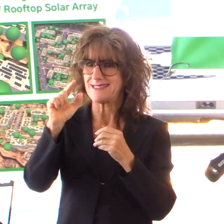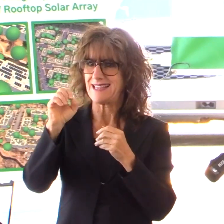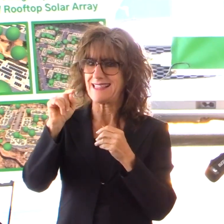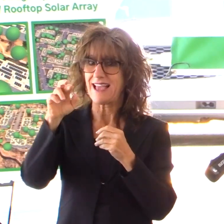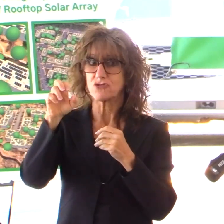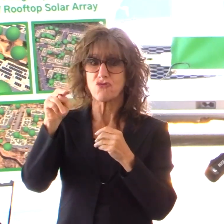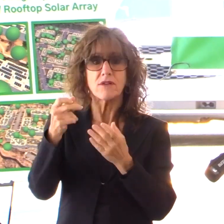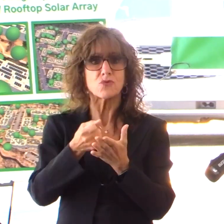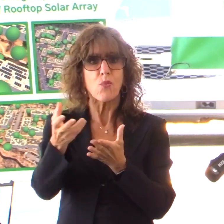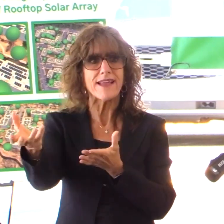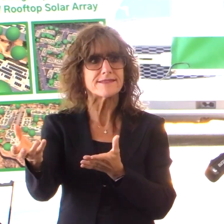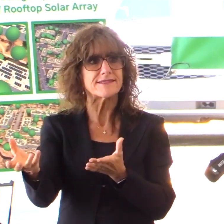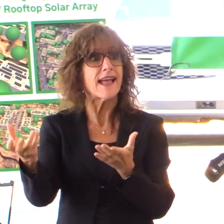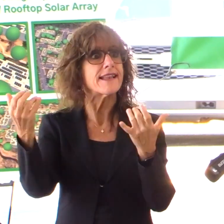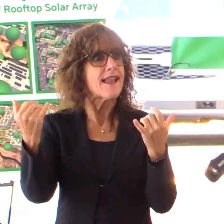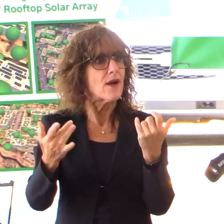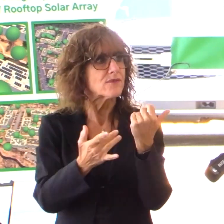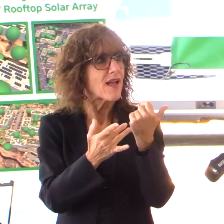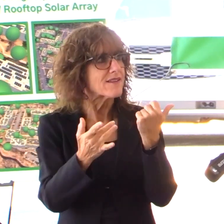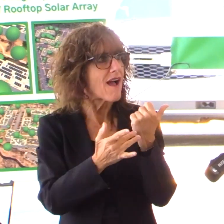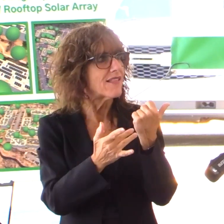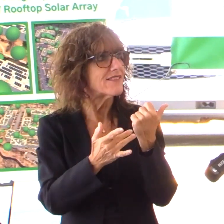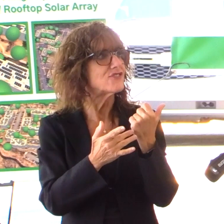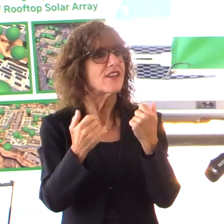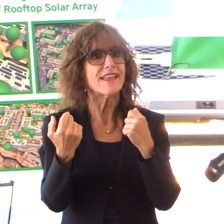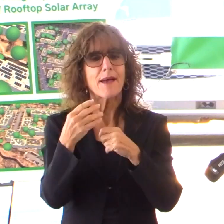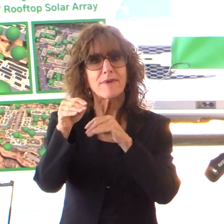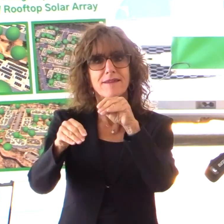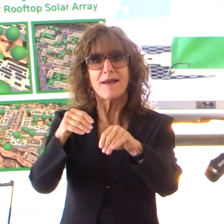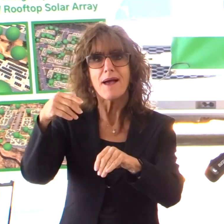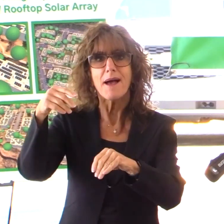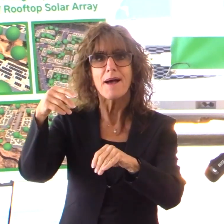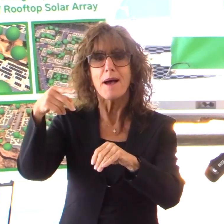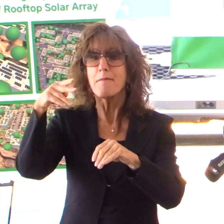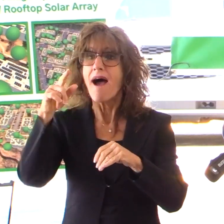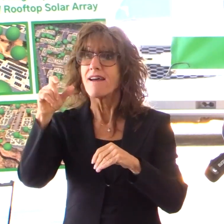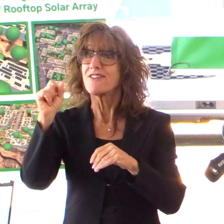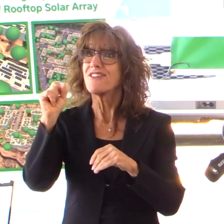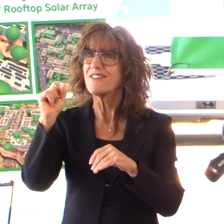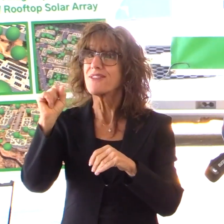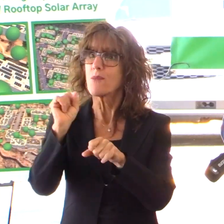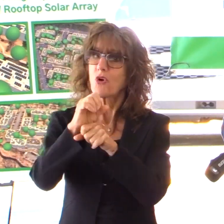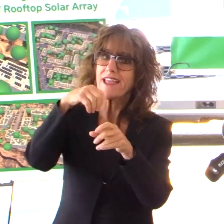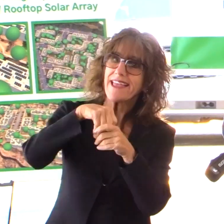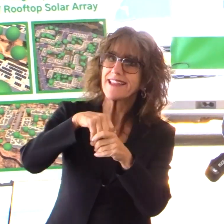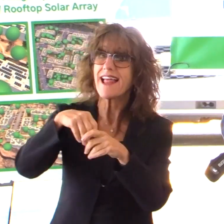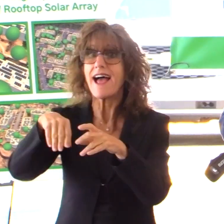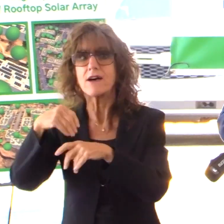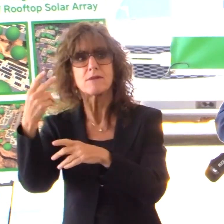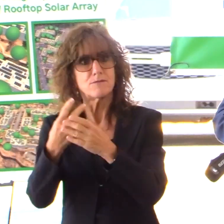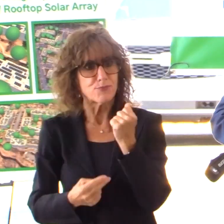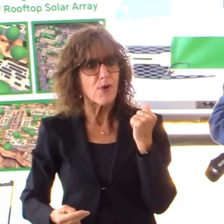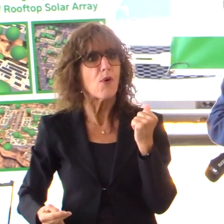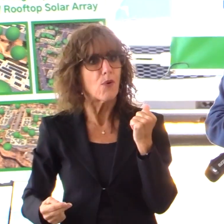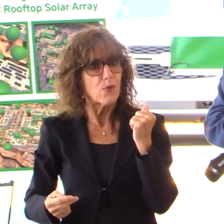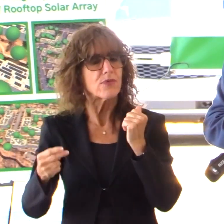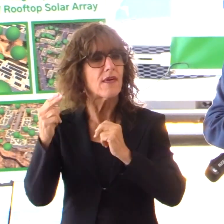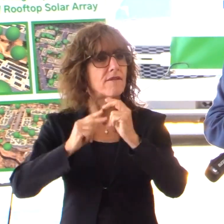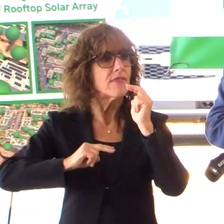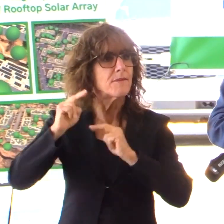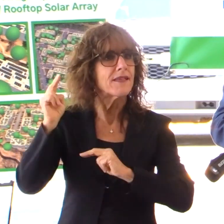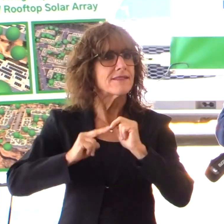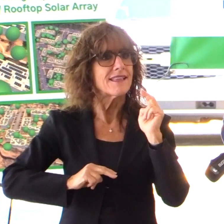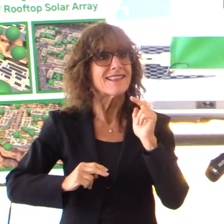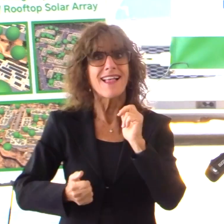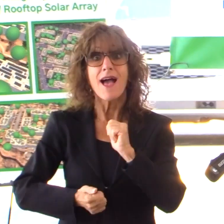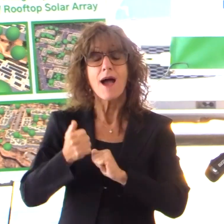to waste, there's now technology that'll be embedded in panels that'll serve both the interior and exterior of these buildings.